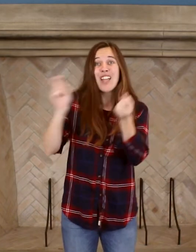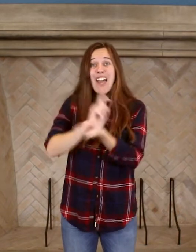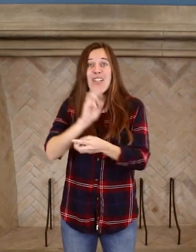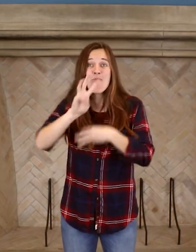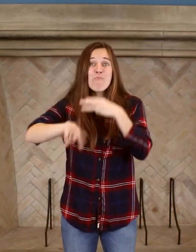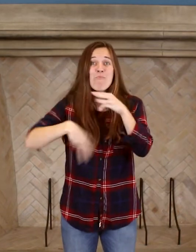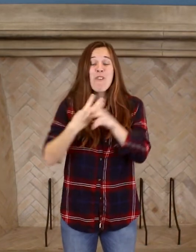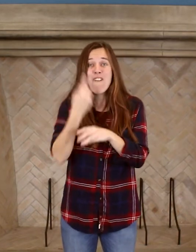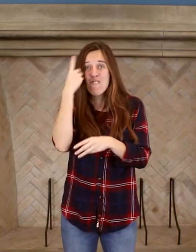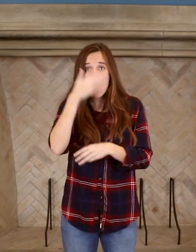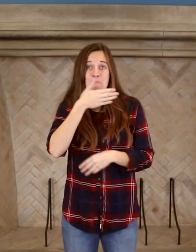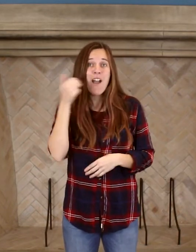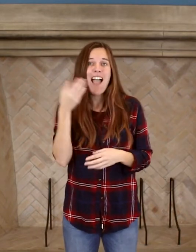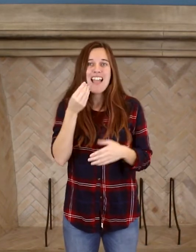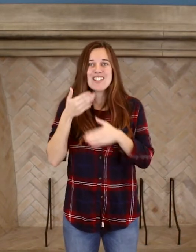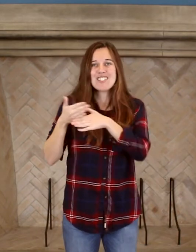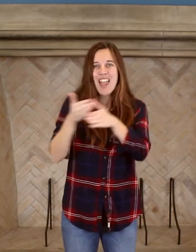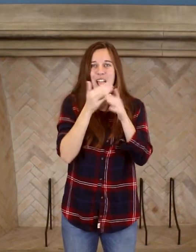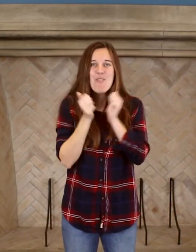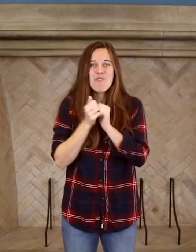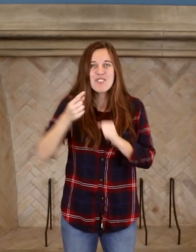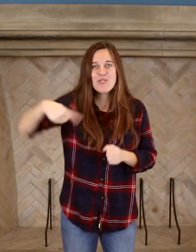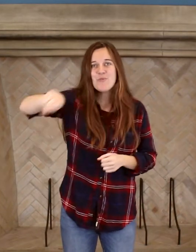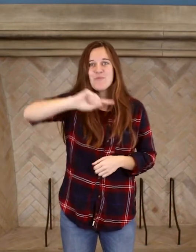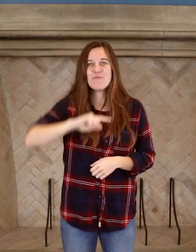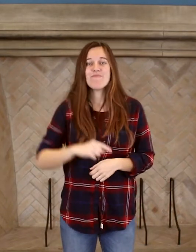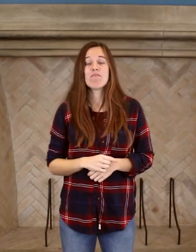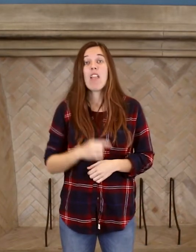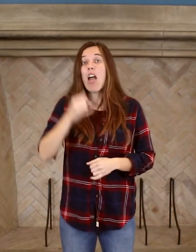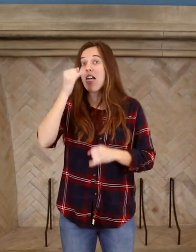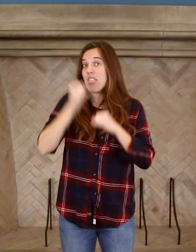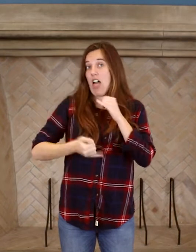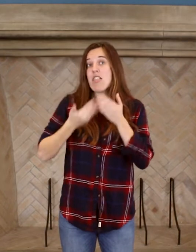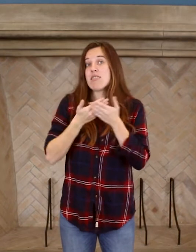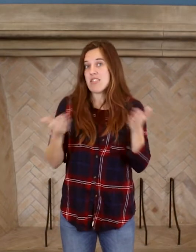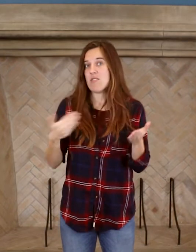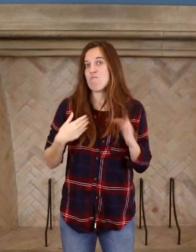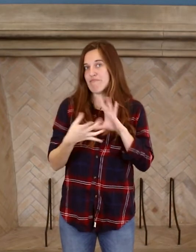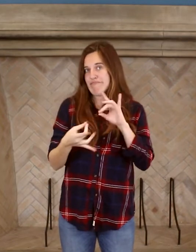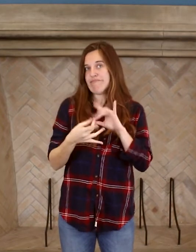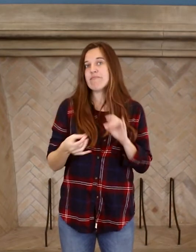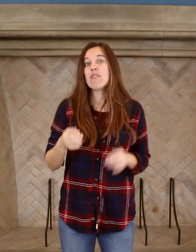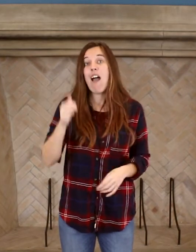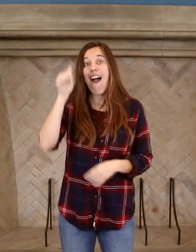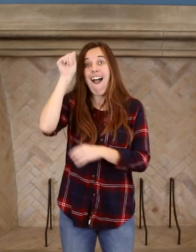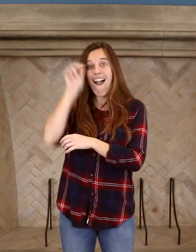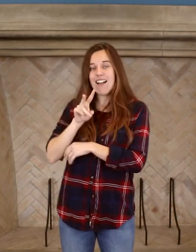We wanted to change the world for the better and to share with everyone. And August, who